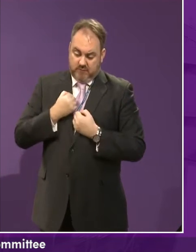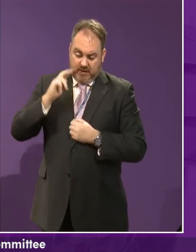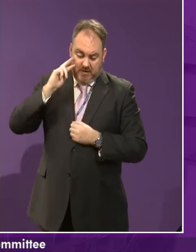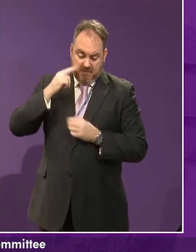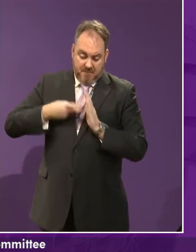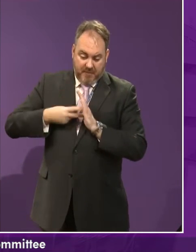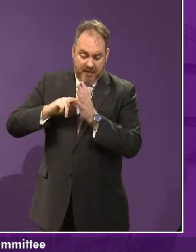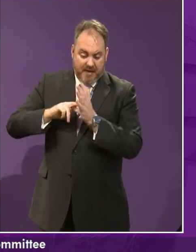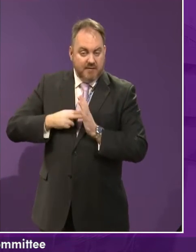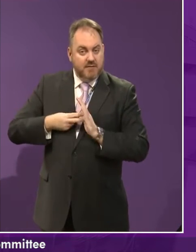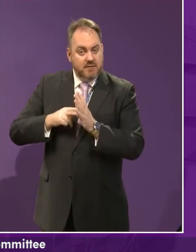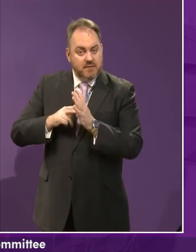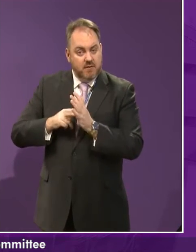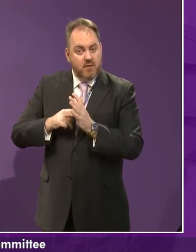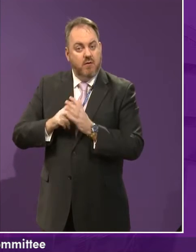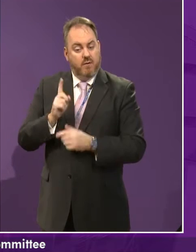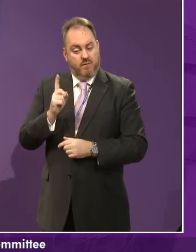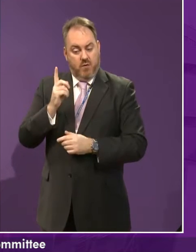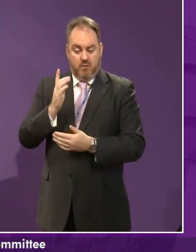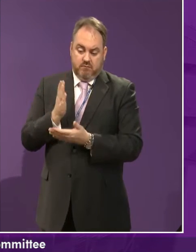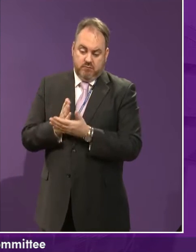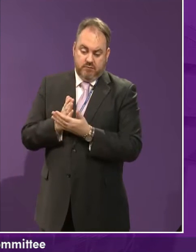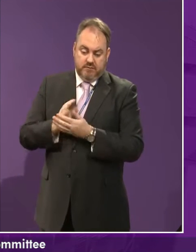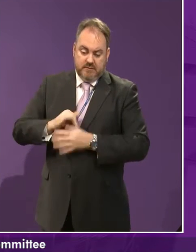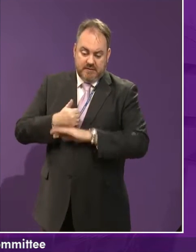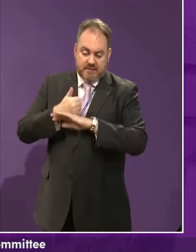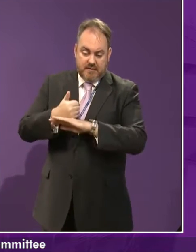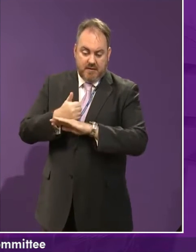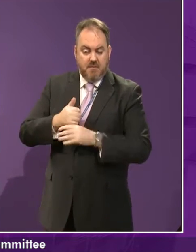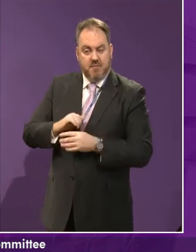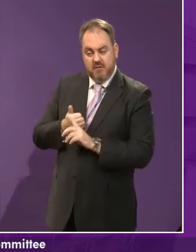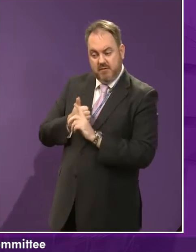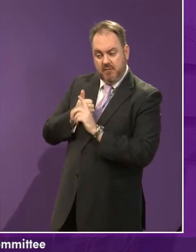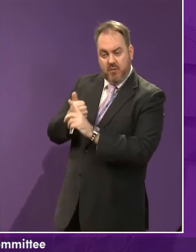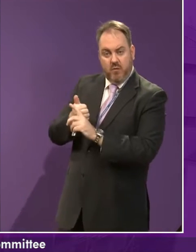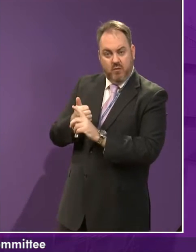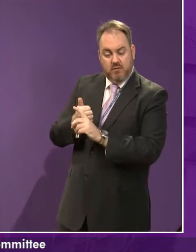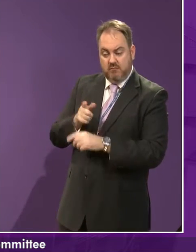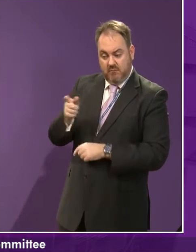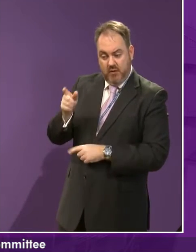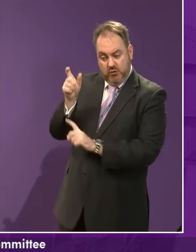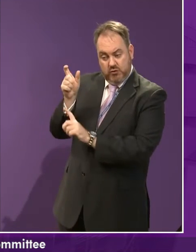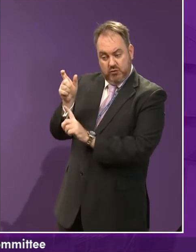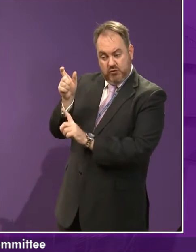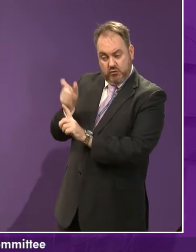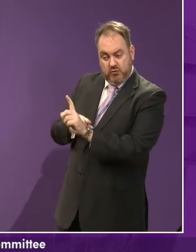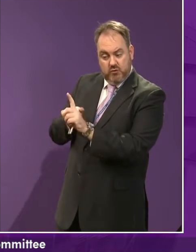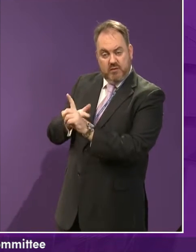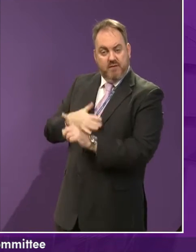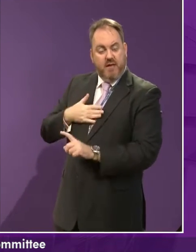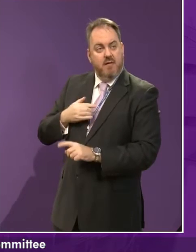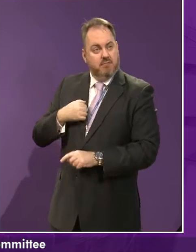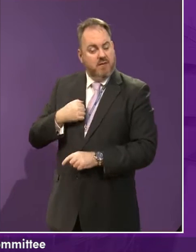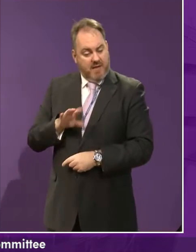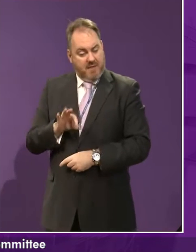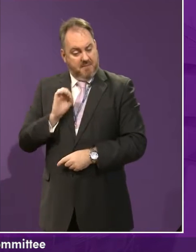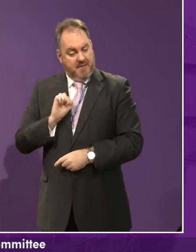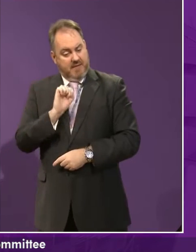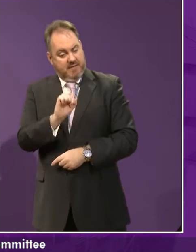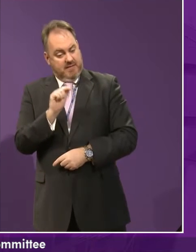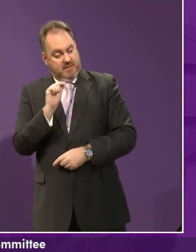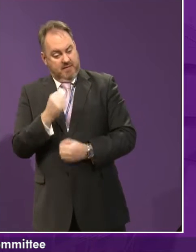it was workable, and the student felt quite reassured that if he did choose to come to Strathclyde,